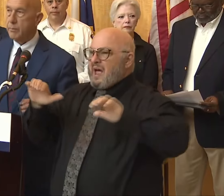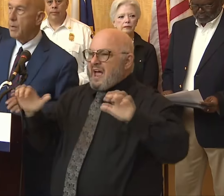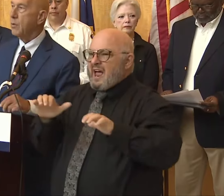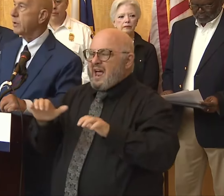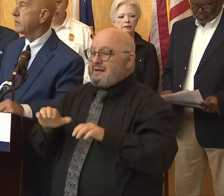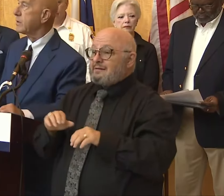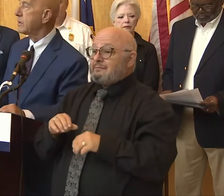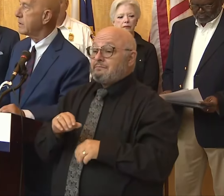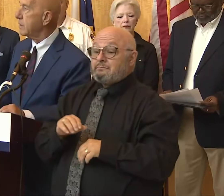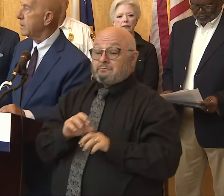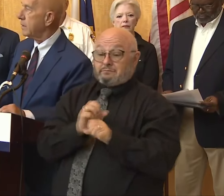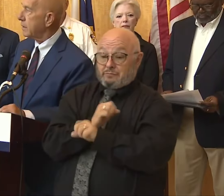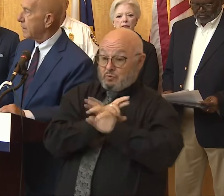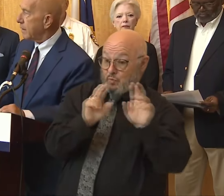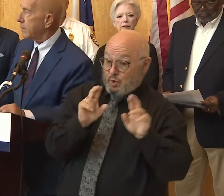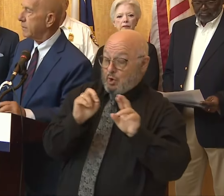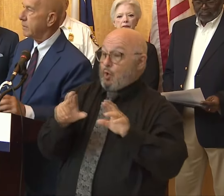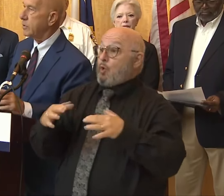recovery component,